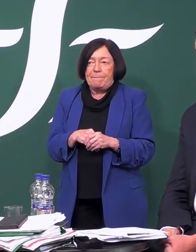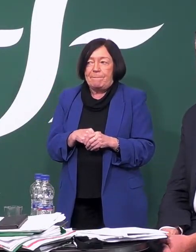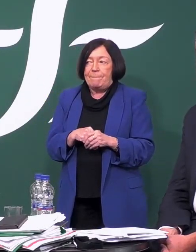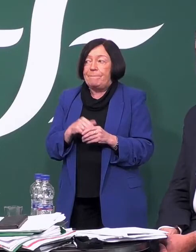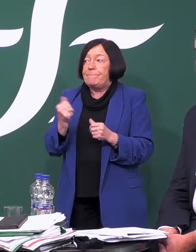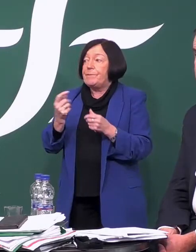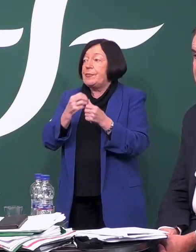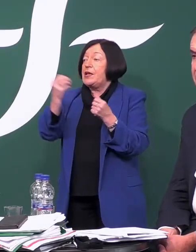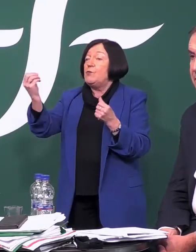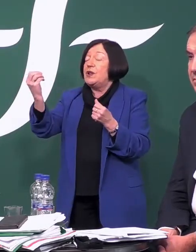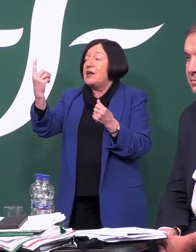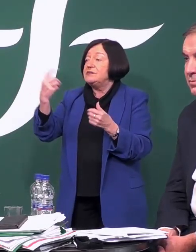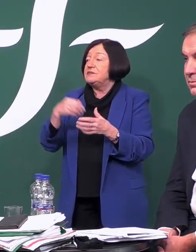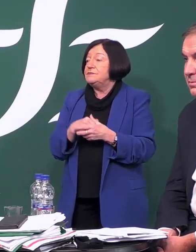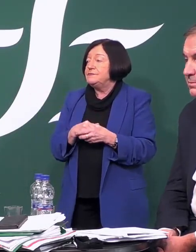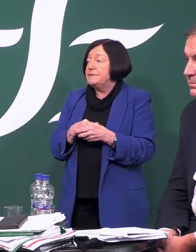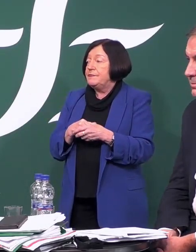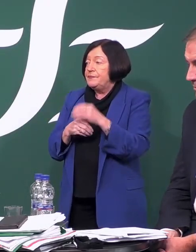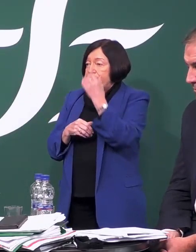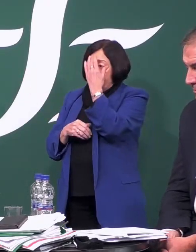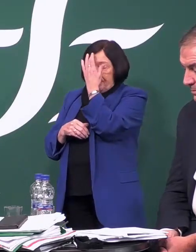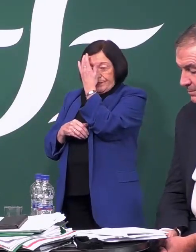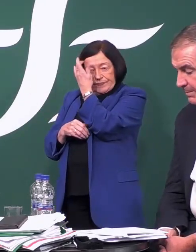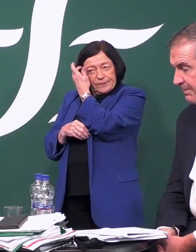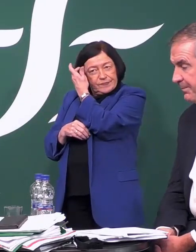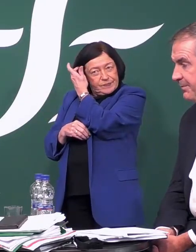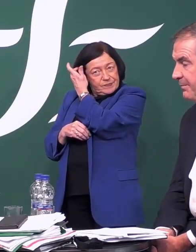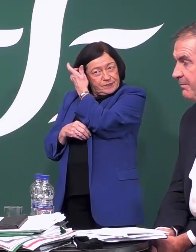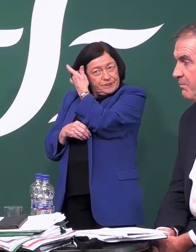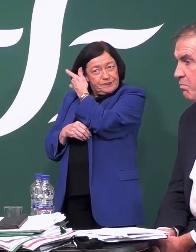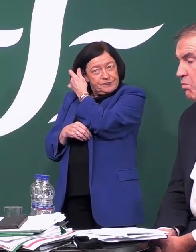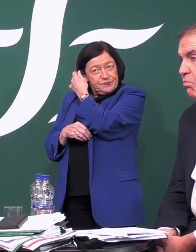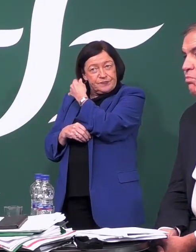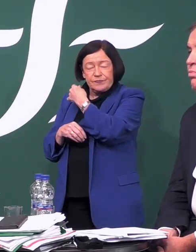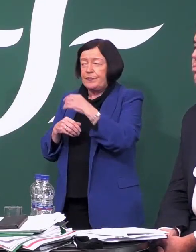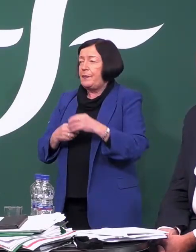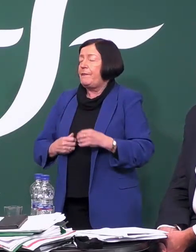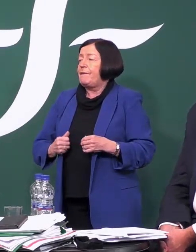Anybody else? Question? Yes, everybody.